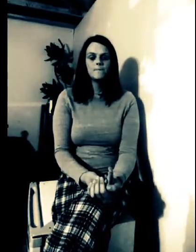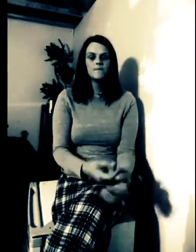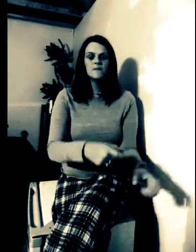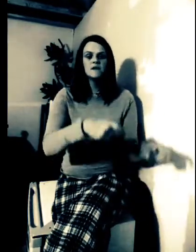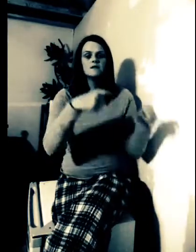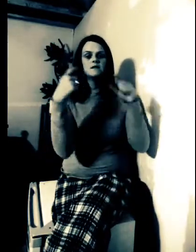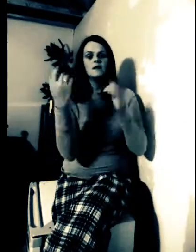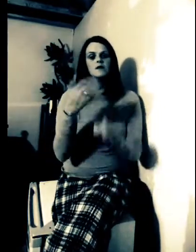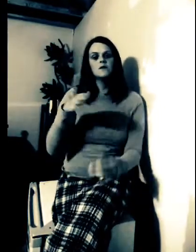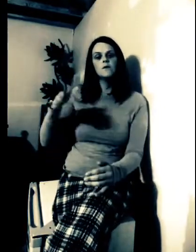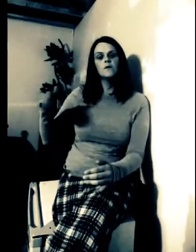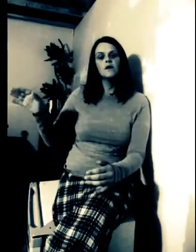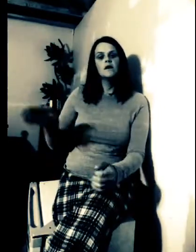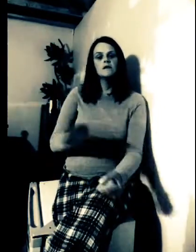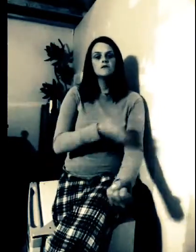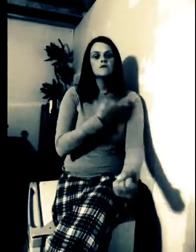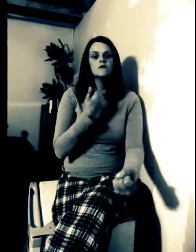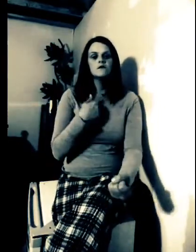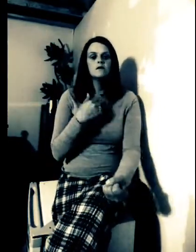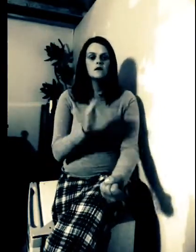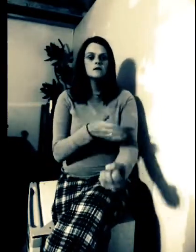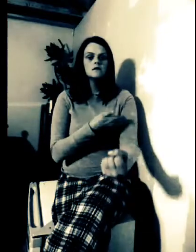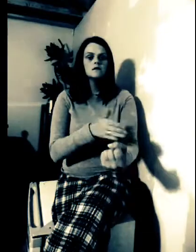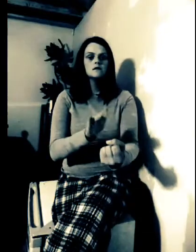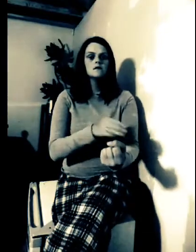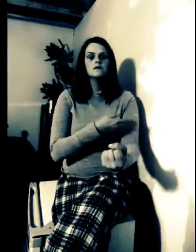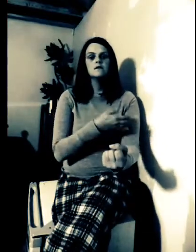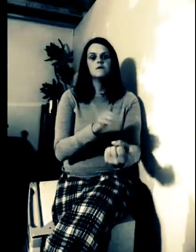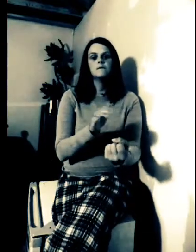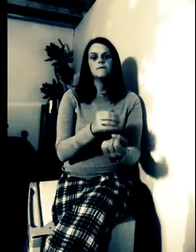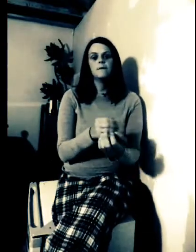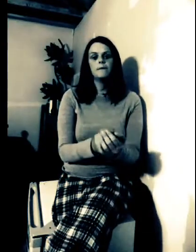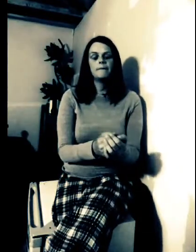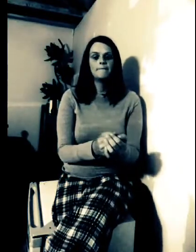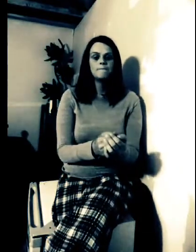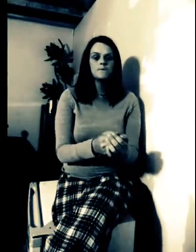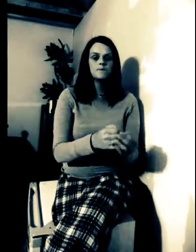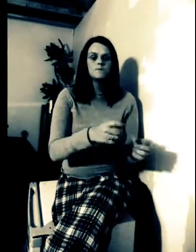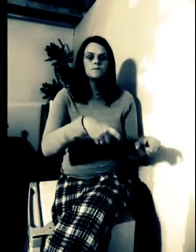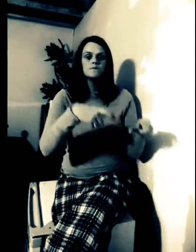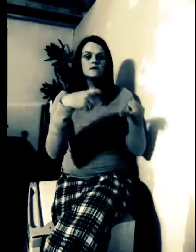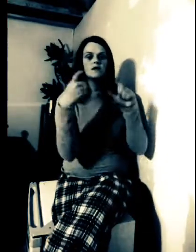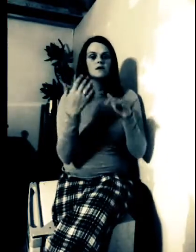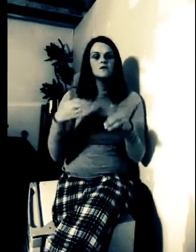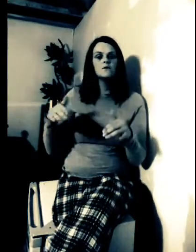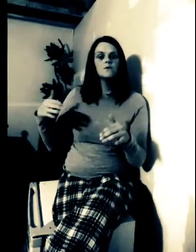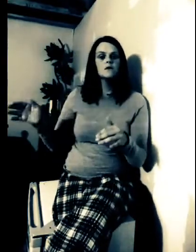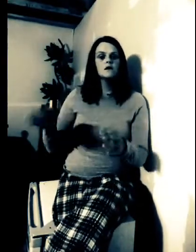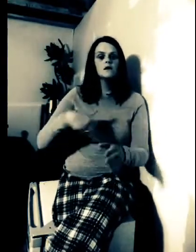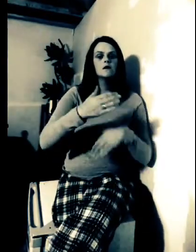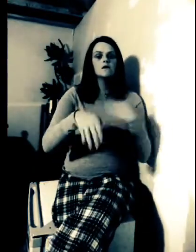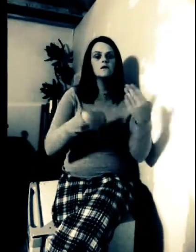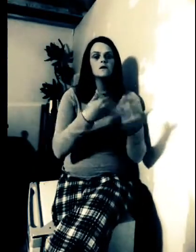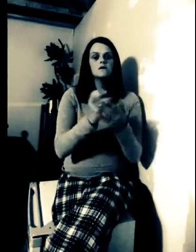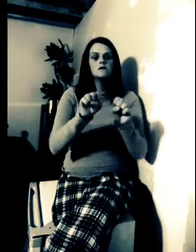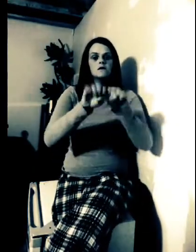Take away the songs I sing Take away all the